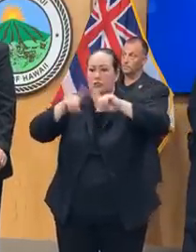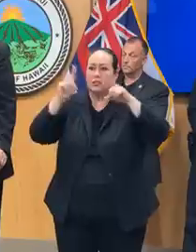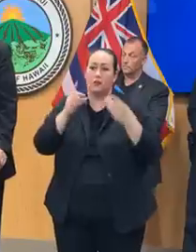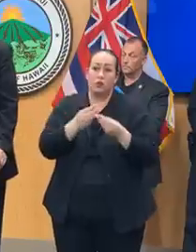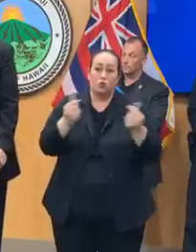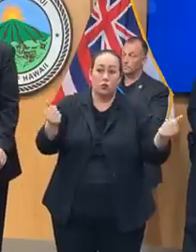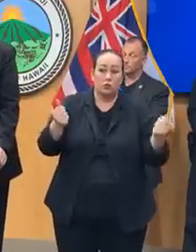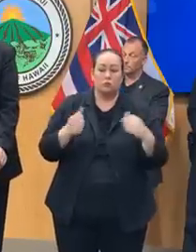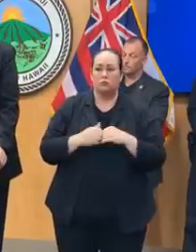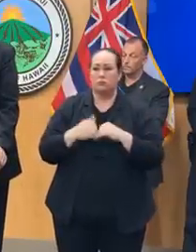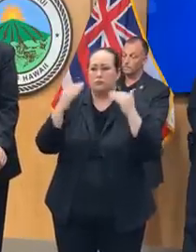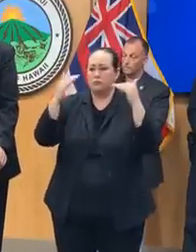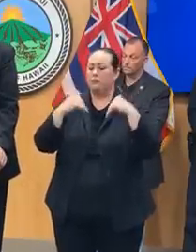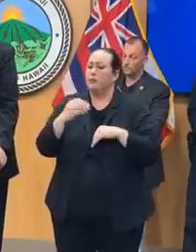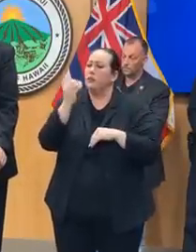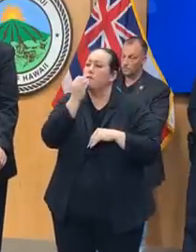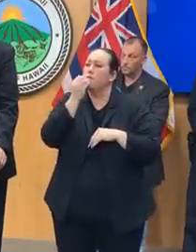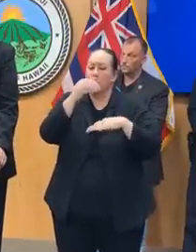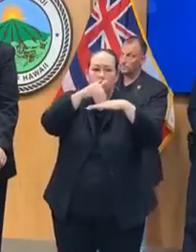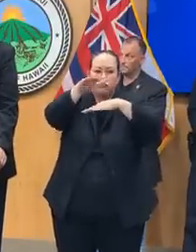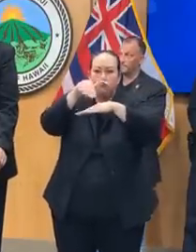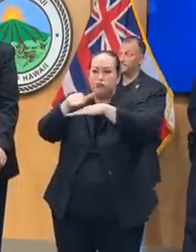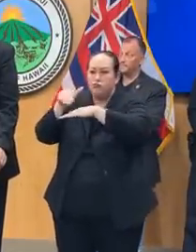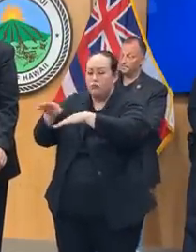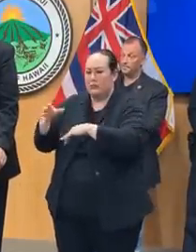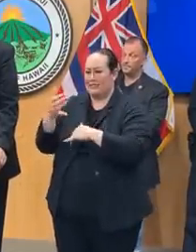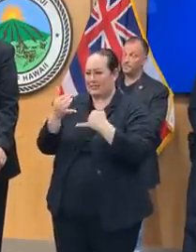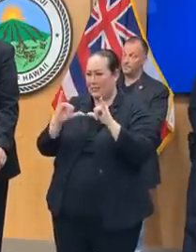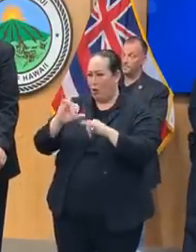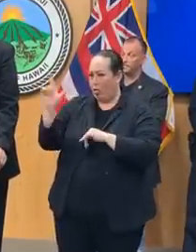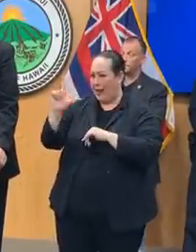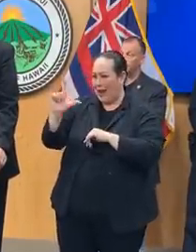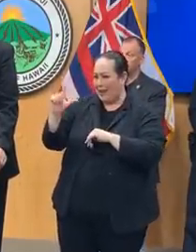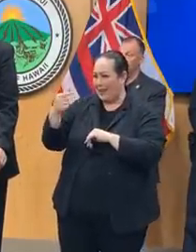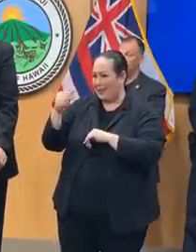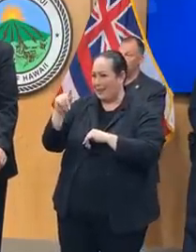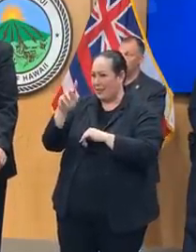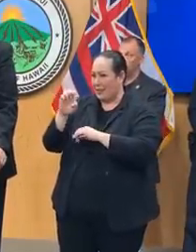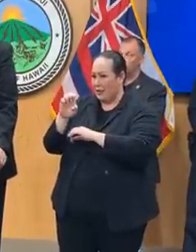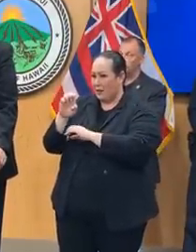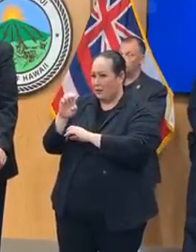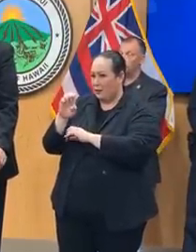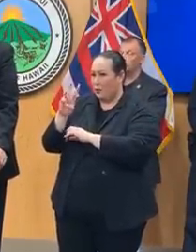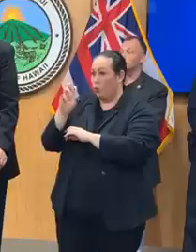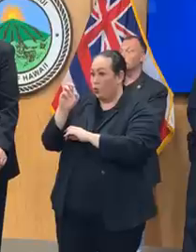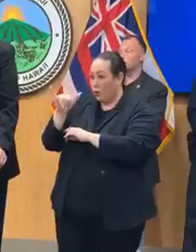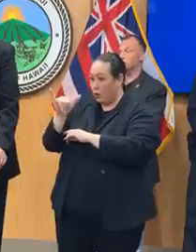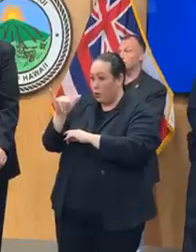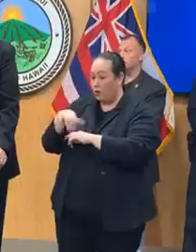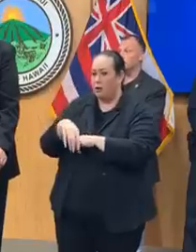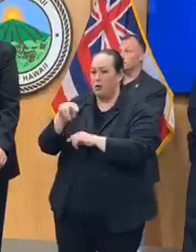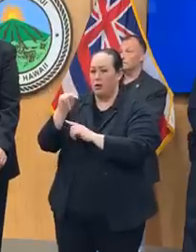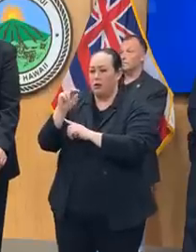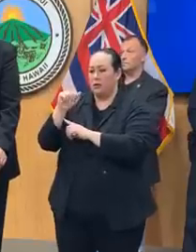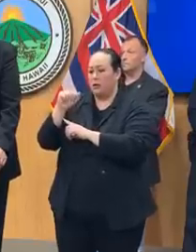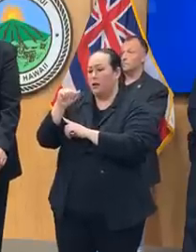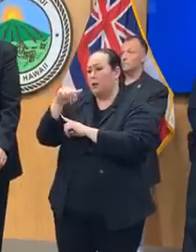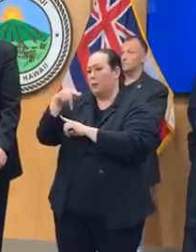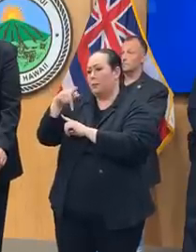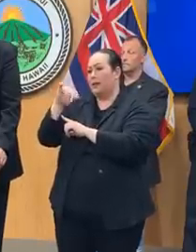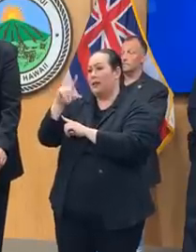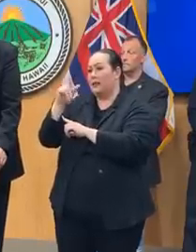Food distribution centers continue at the Lahaina Gateway, Napili Plaza, and Napili Park. With the help of so many